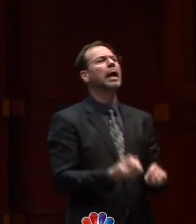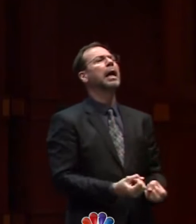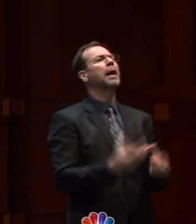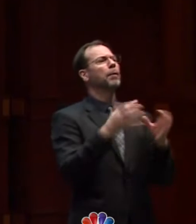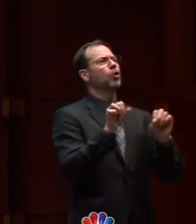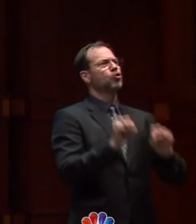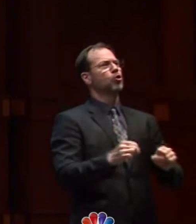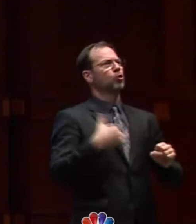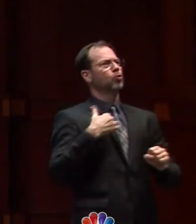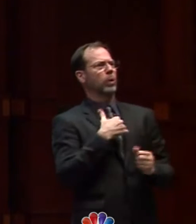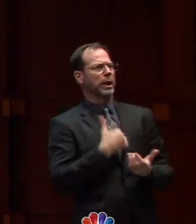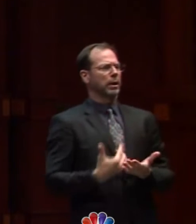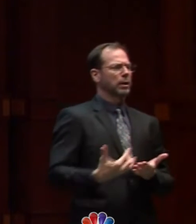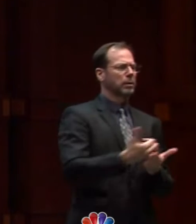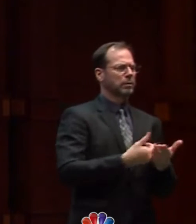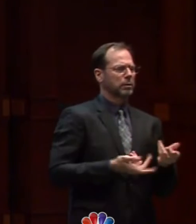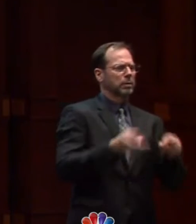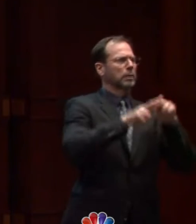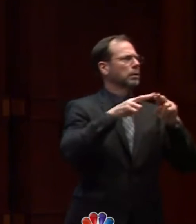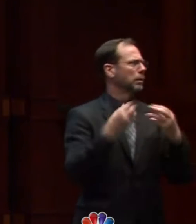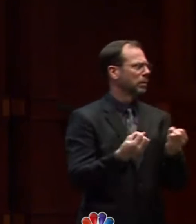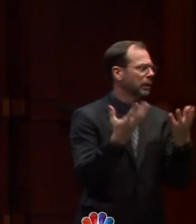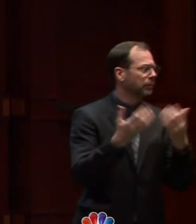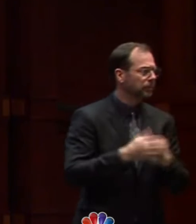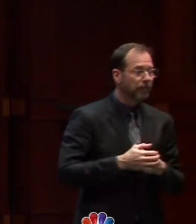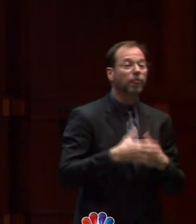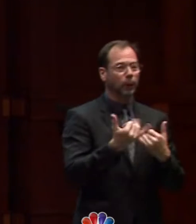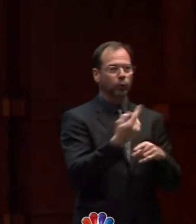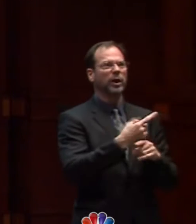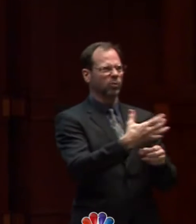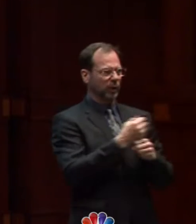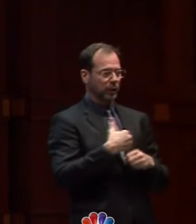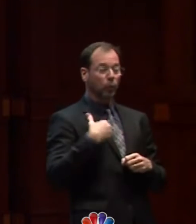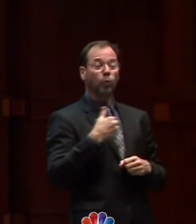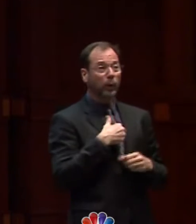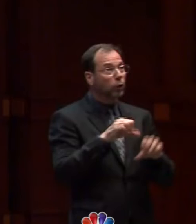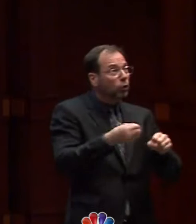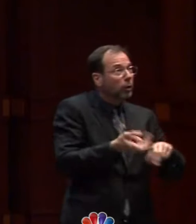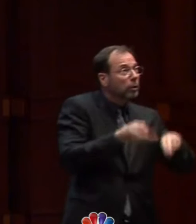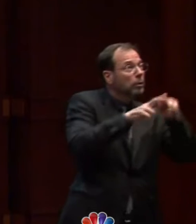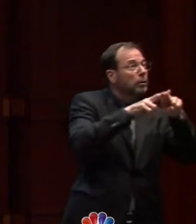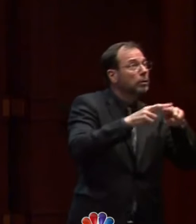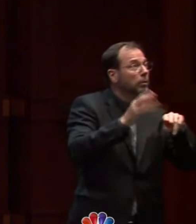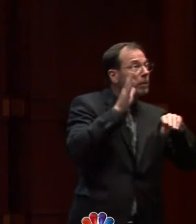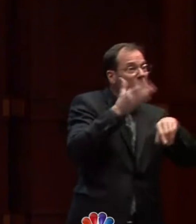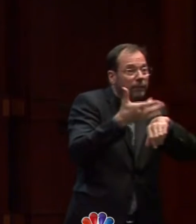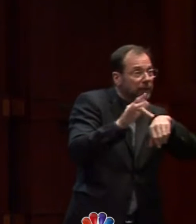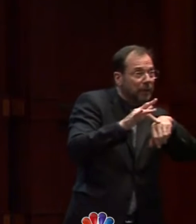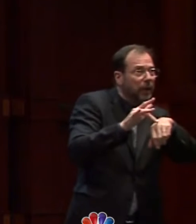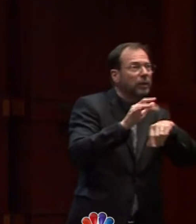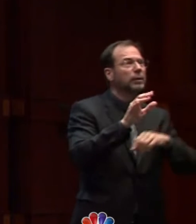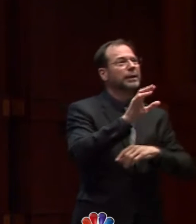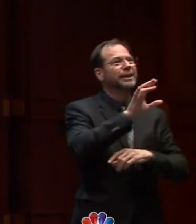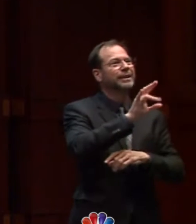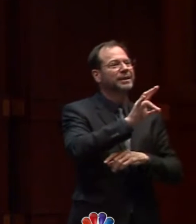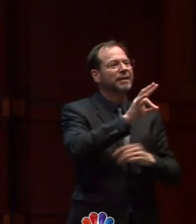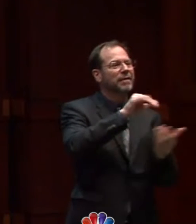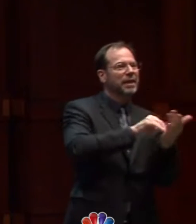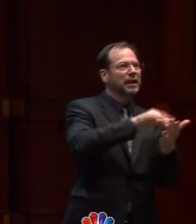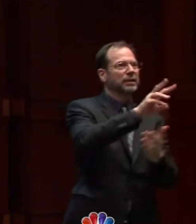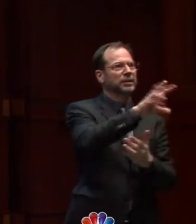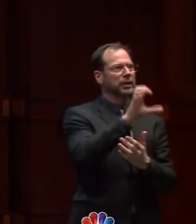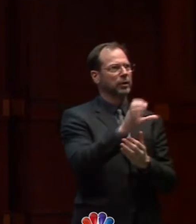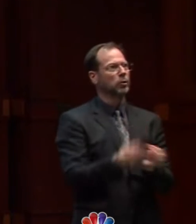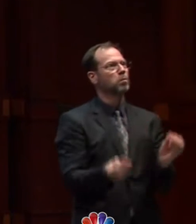be? And today we finally got that number. We can increase our bed capacity by 7,600